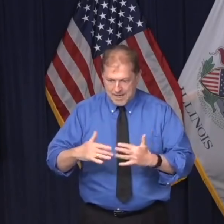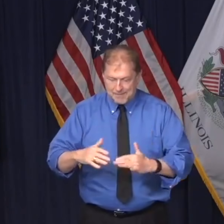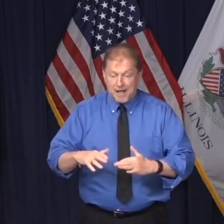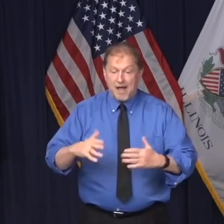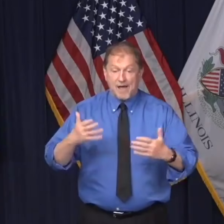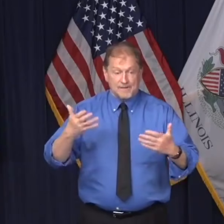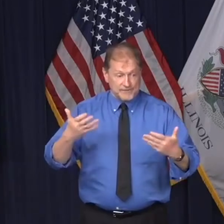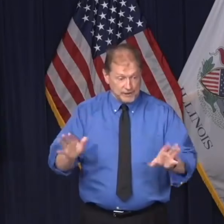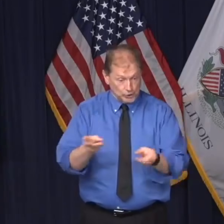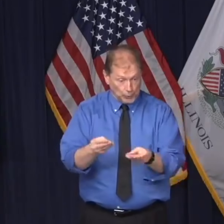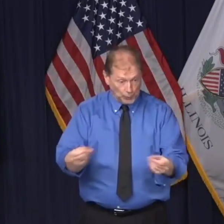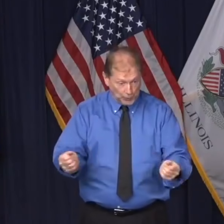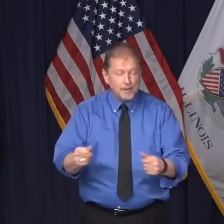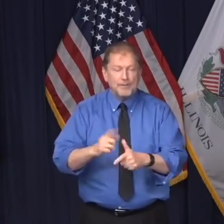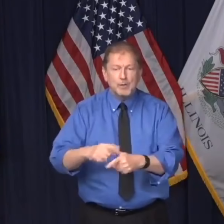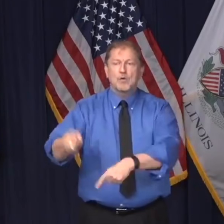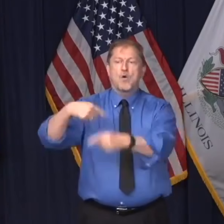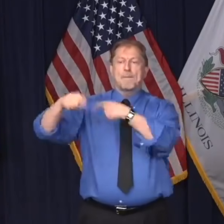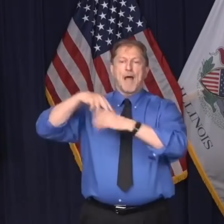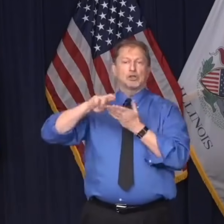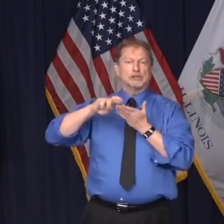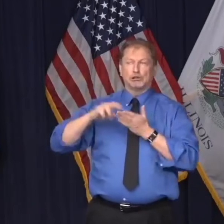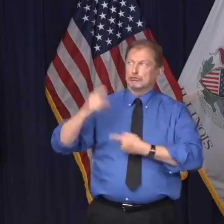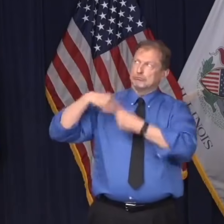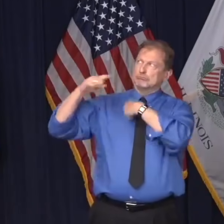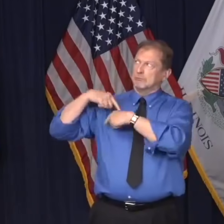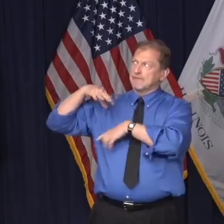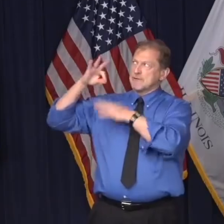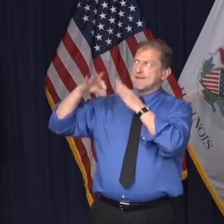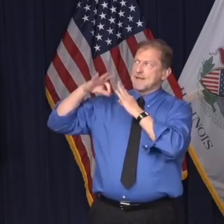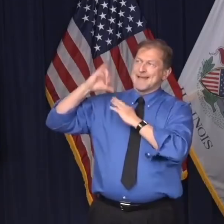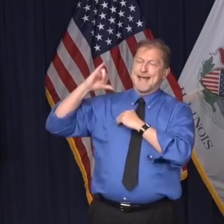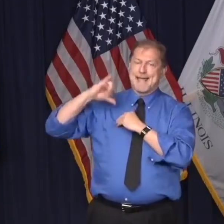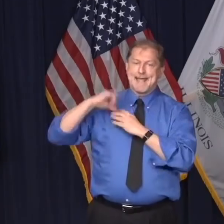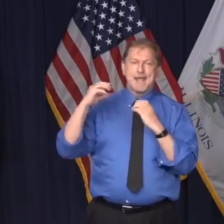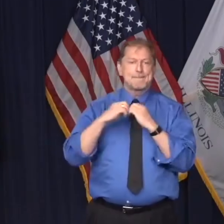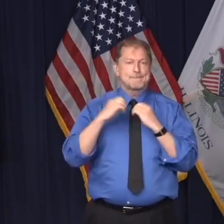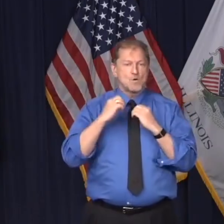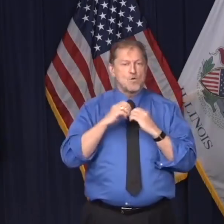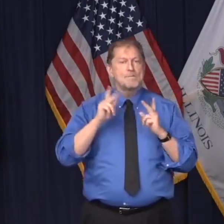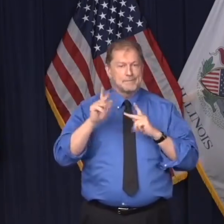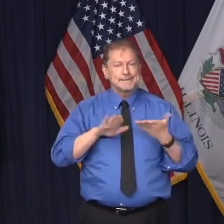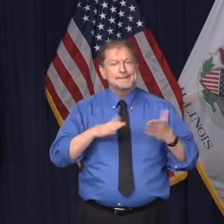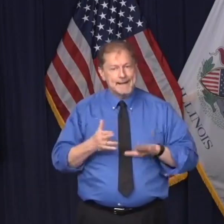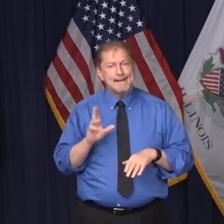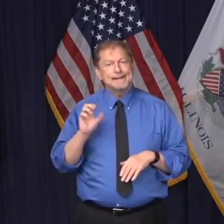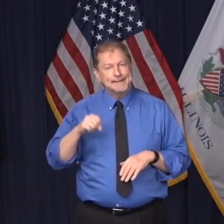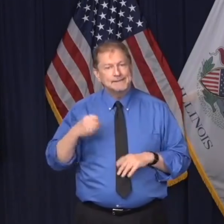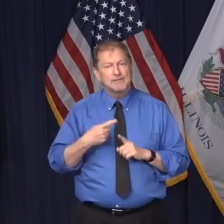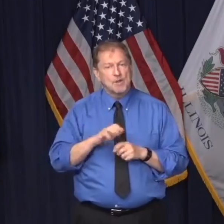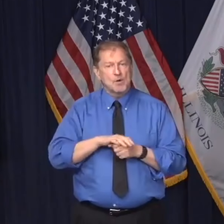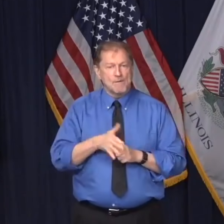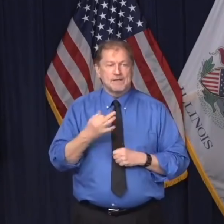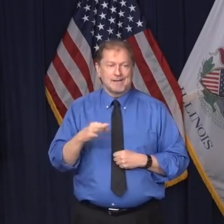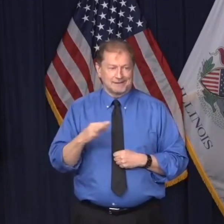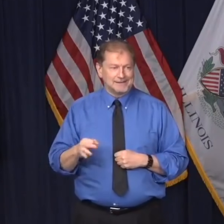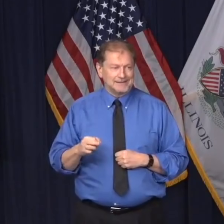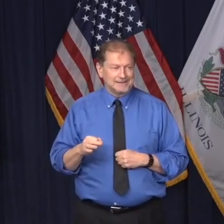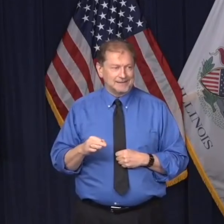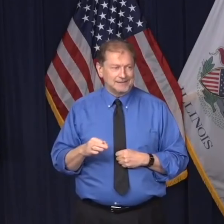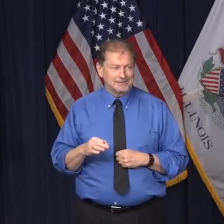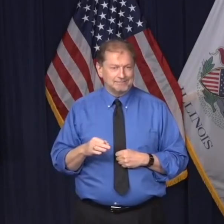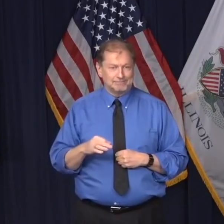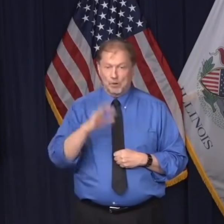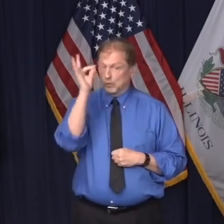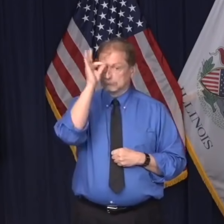going to have to go back and see, how many of these probably, based upon all the symptoms, were COVID-19.